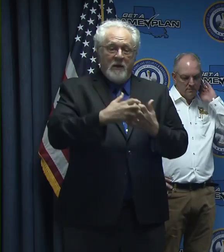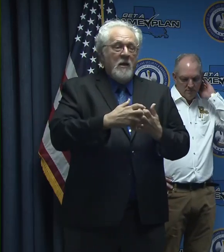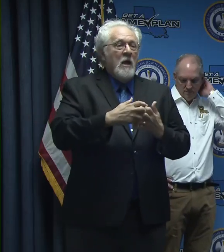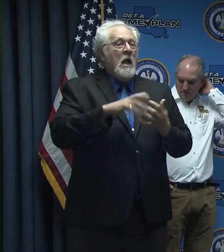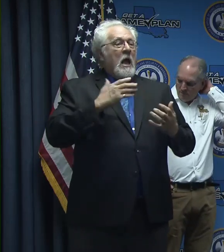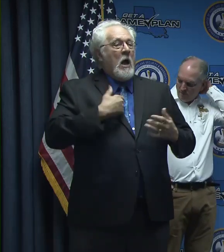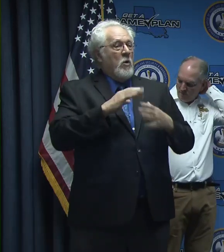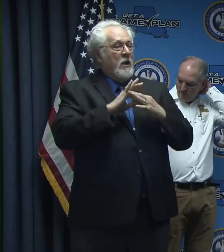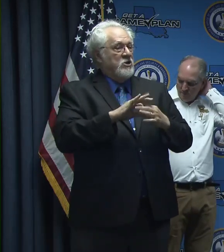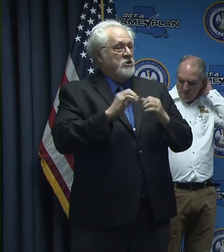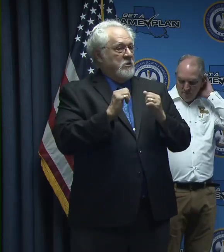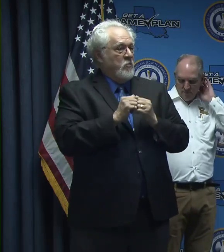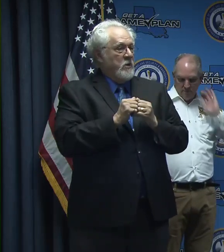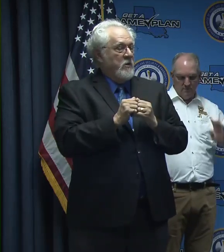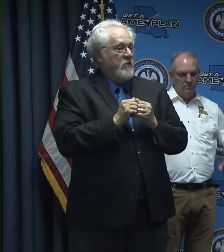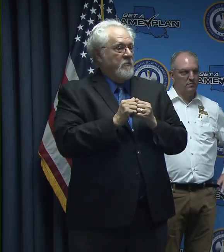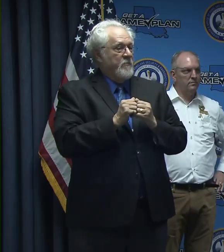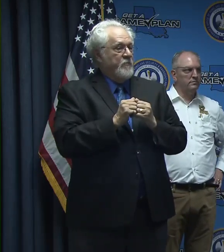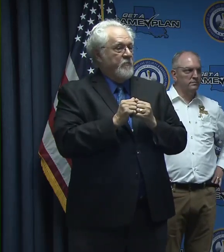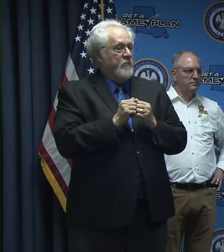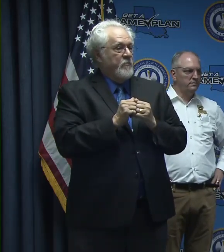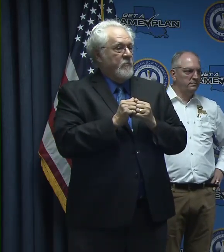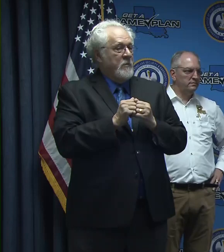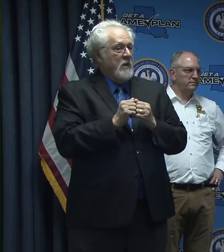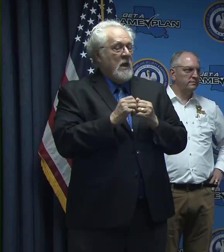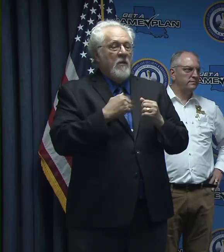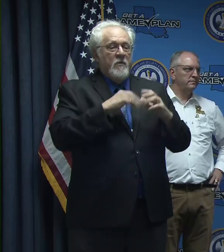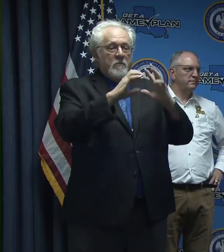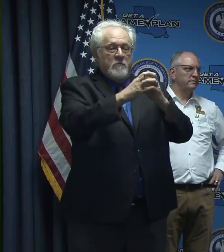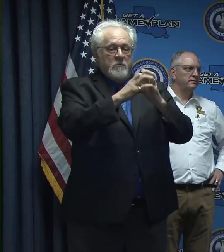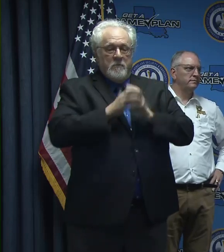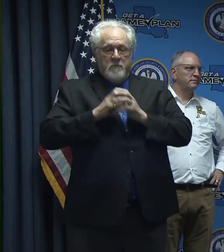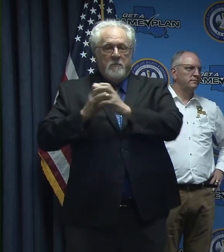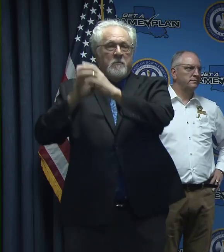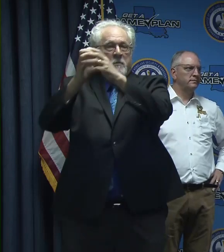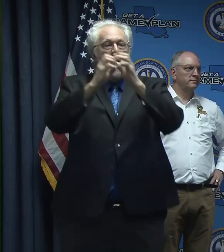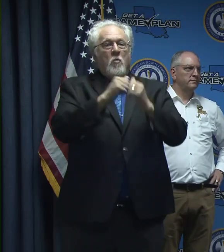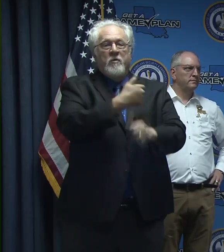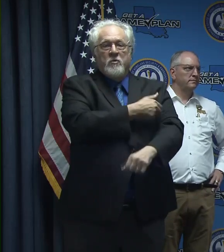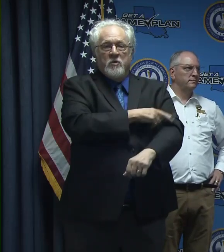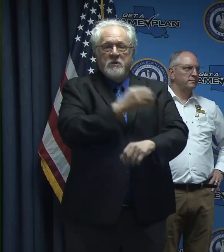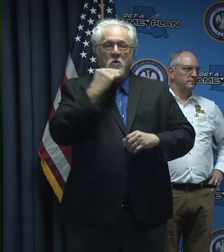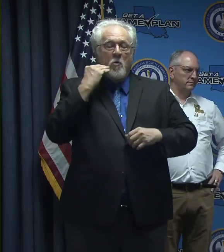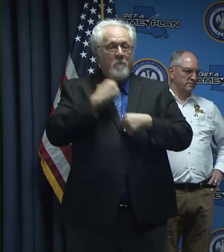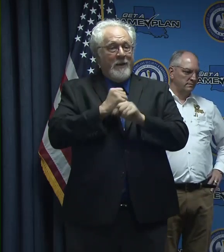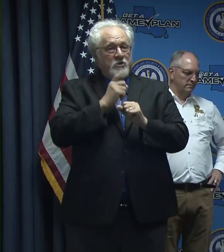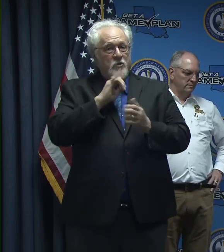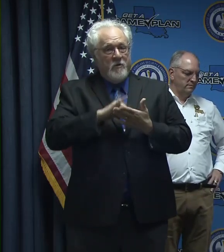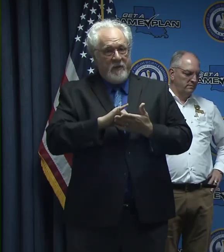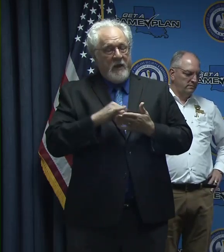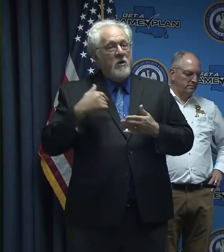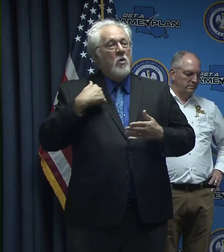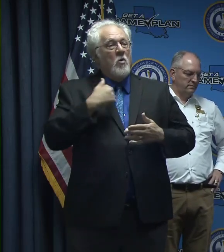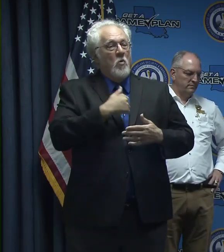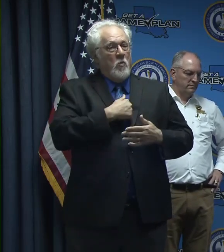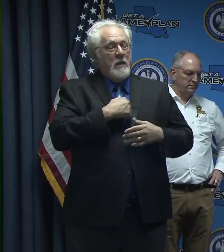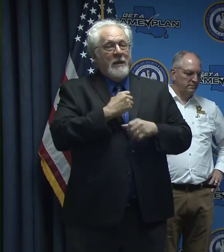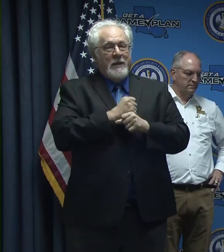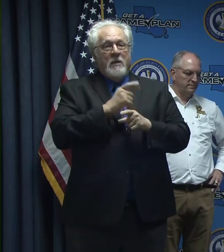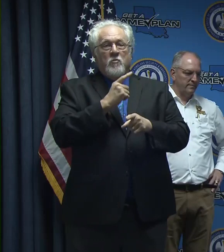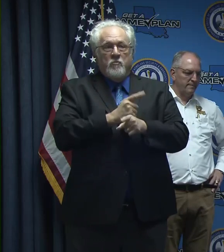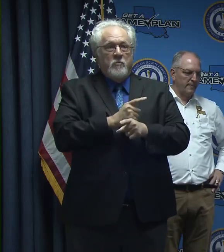also our relationship with our clusters with nursing homes, and making sure that, most importantly, we're getting